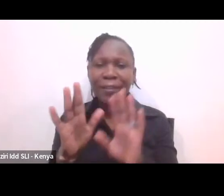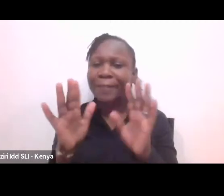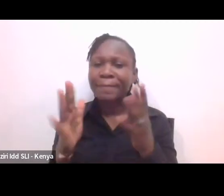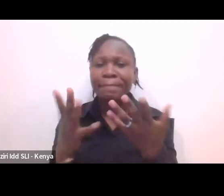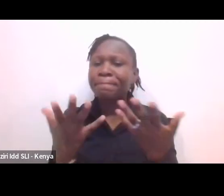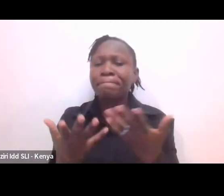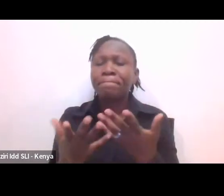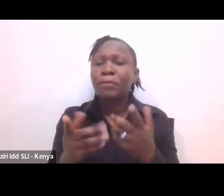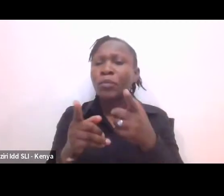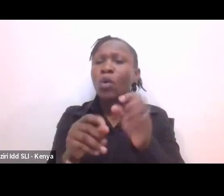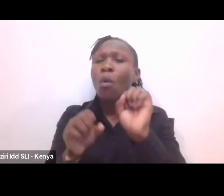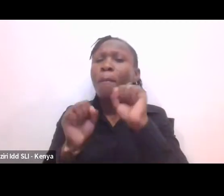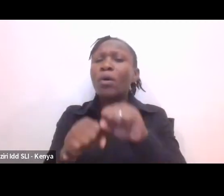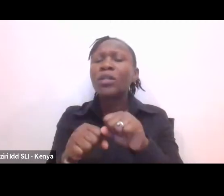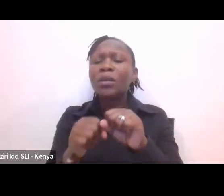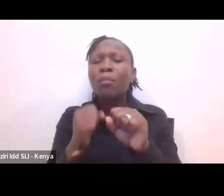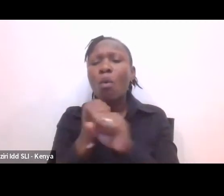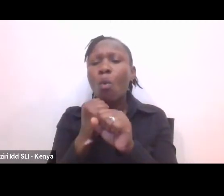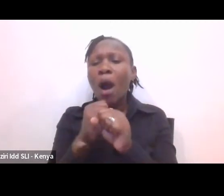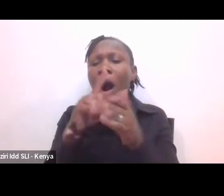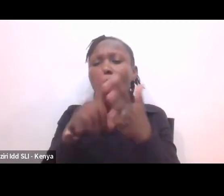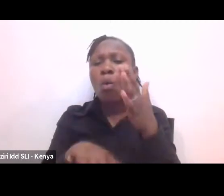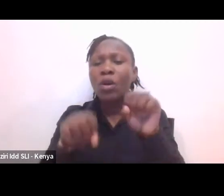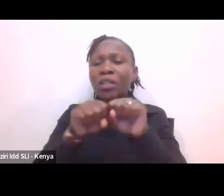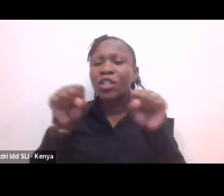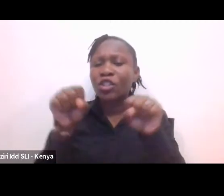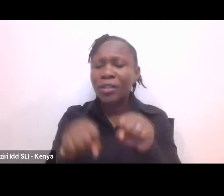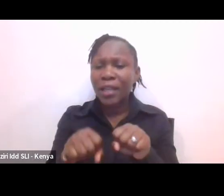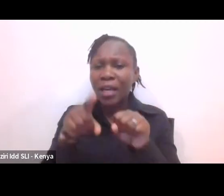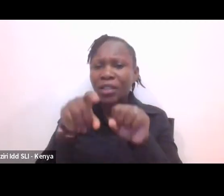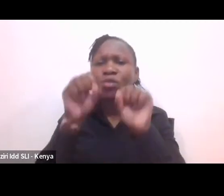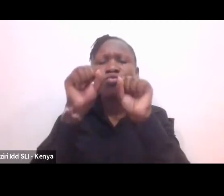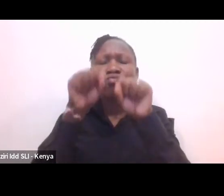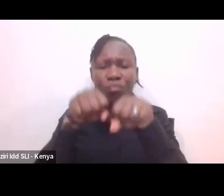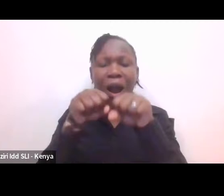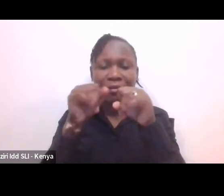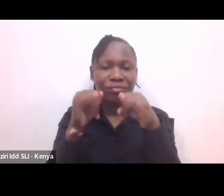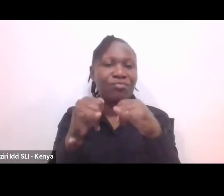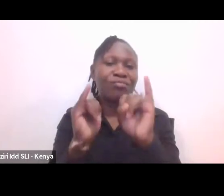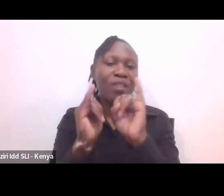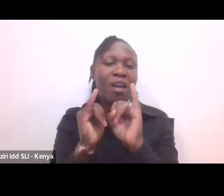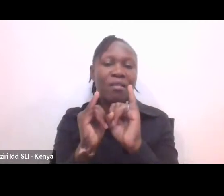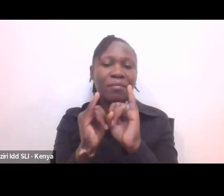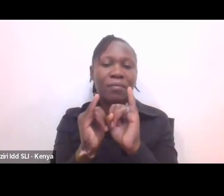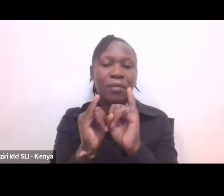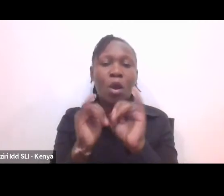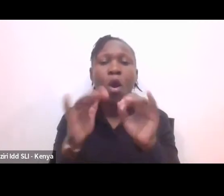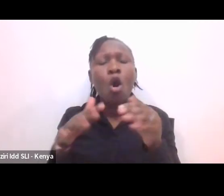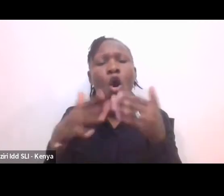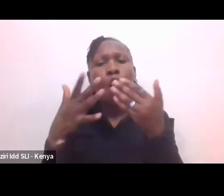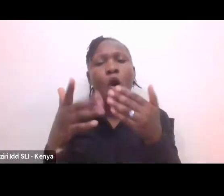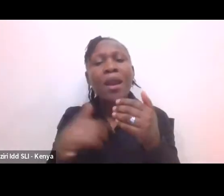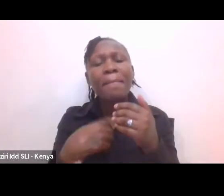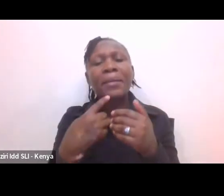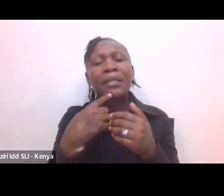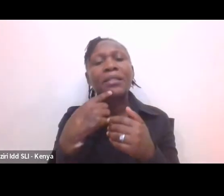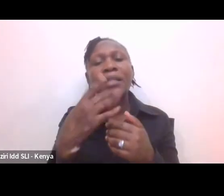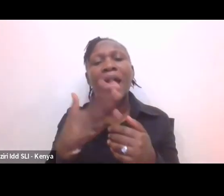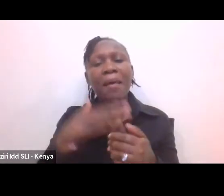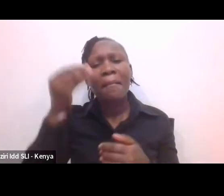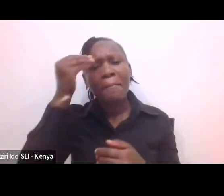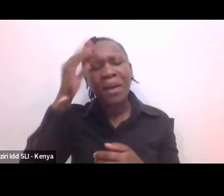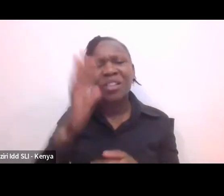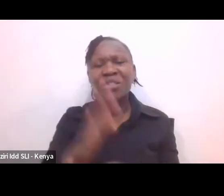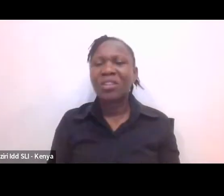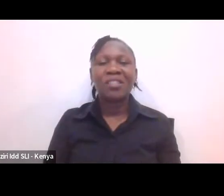role in society are pretty remote, not worth trying? Or do I say to them, I know just the